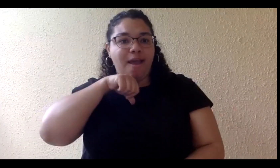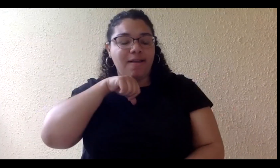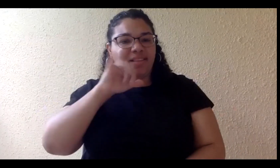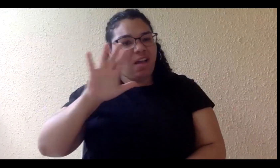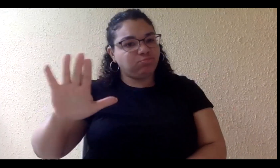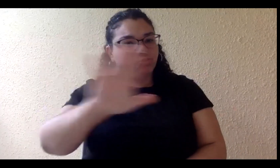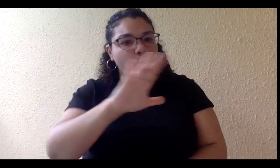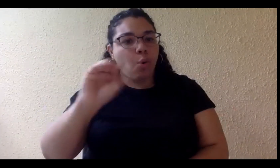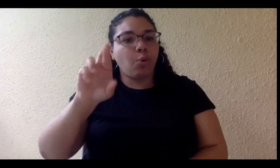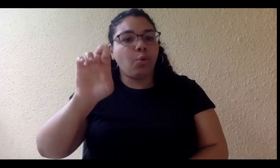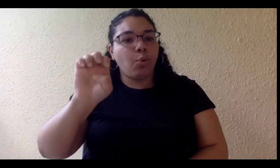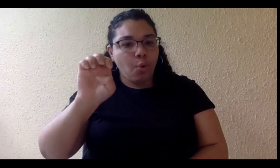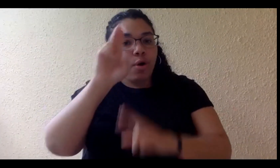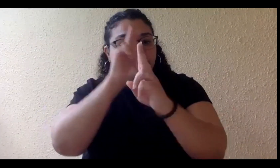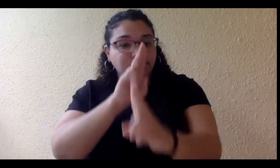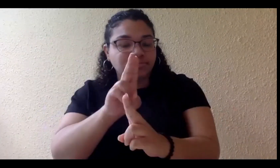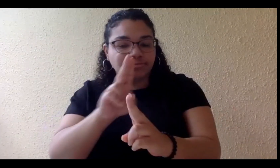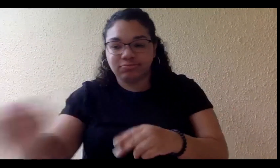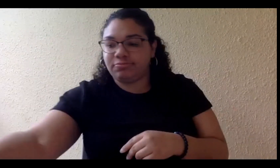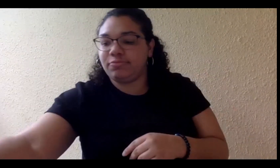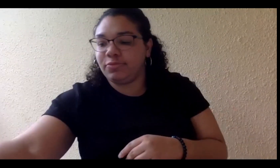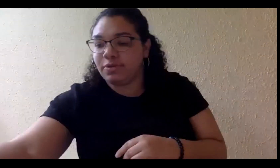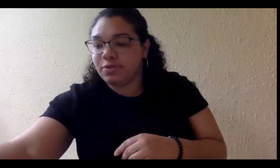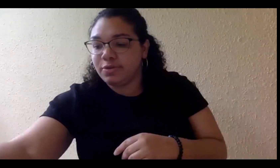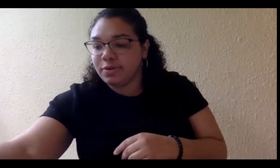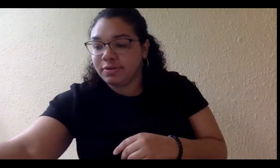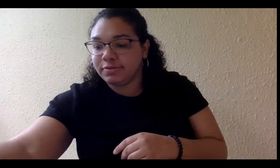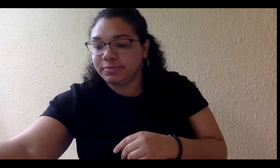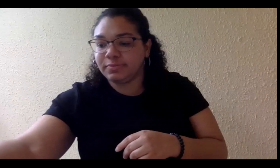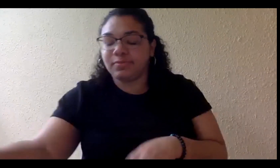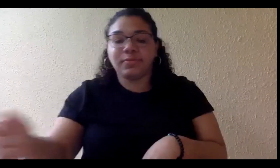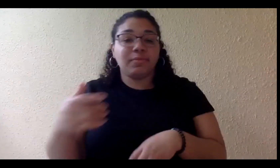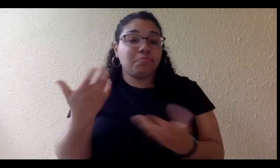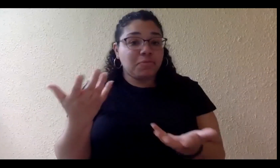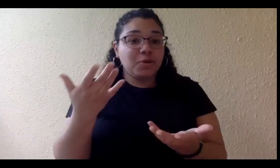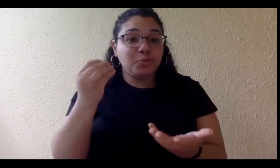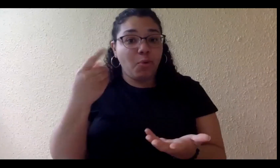So we're talking about disability, achievement, and pride, which are your core honors.